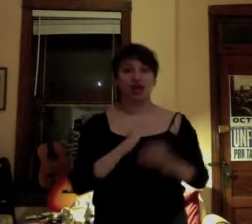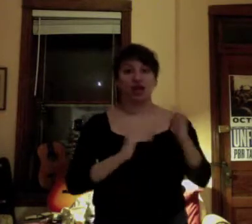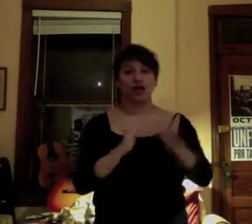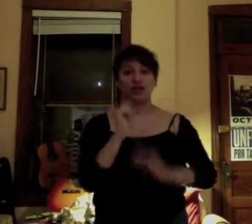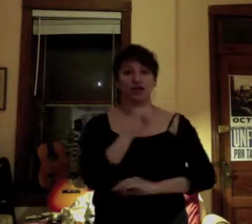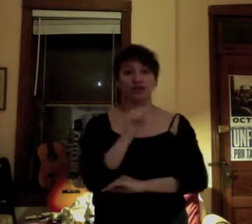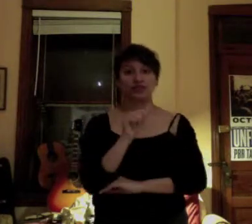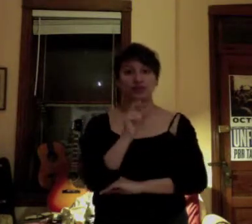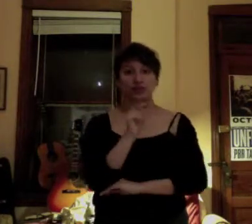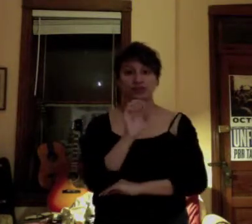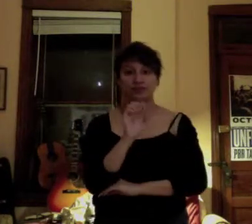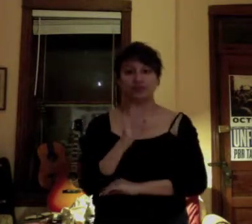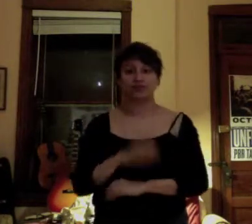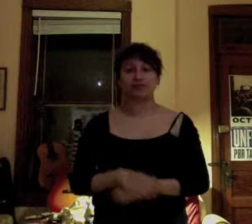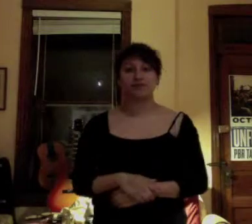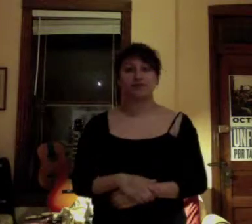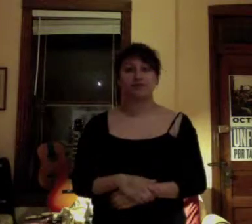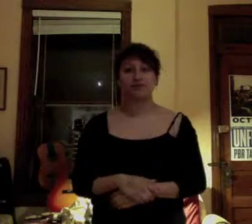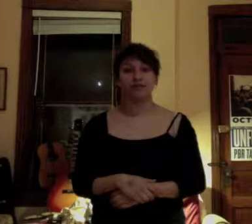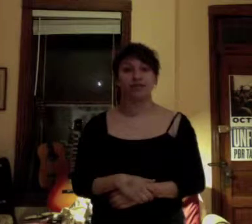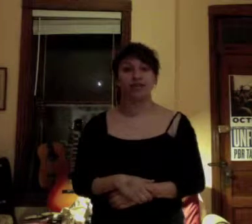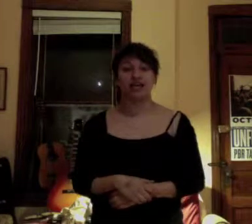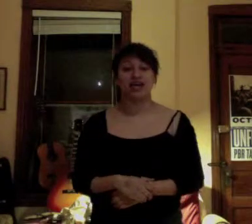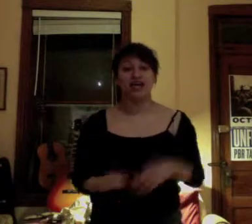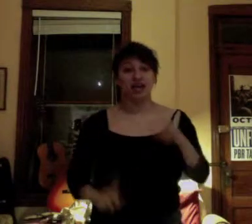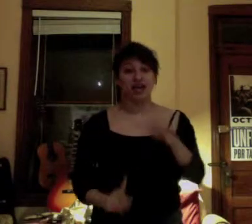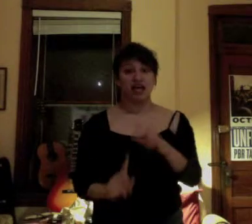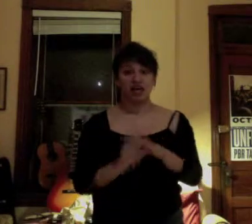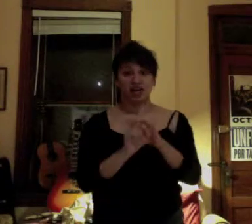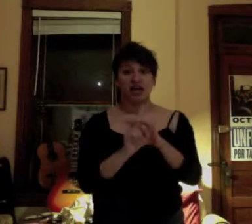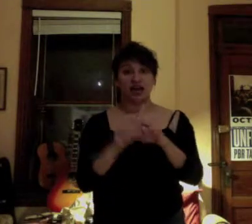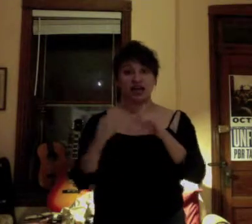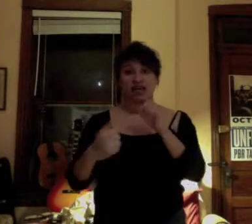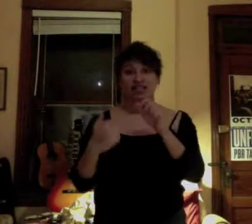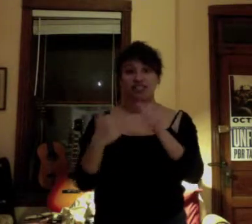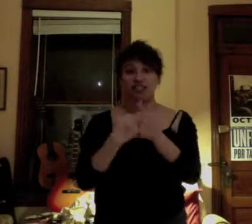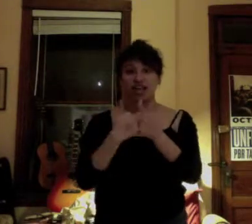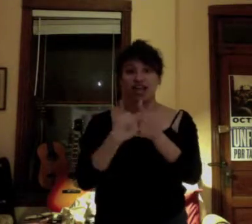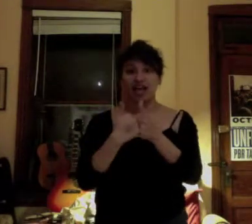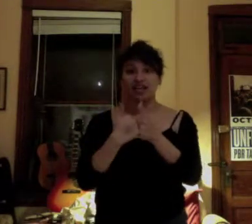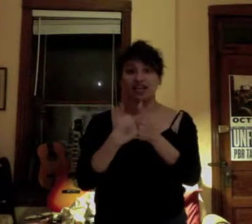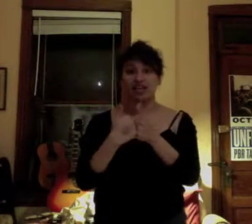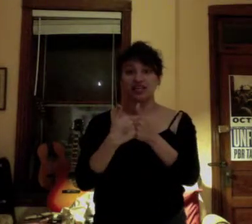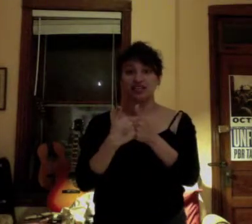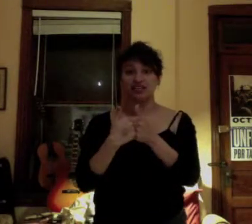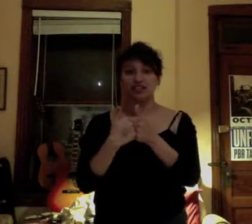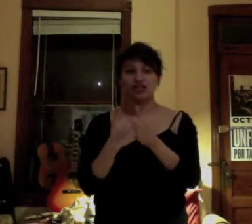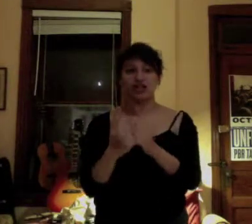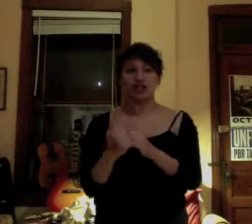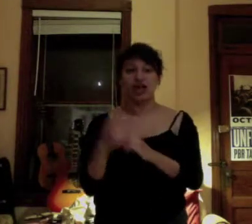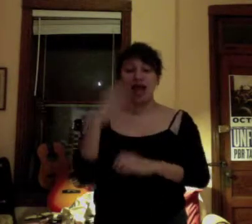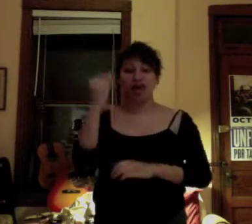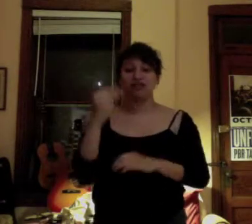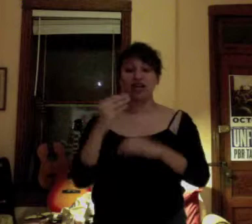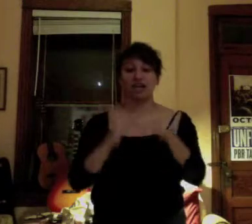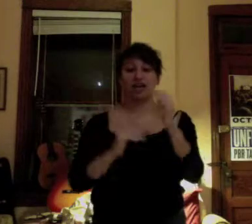that is outside our personal comfort zone, fear appears. Sometimes our fear induces